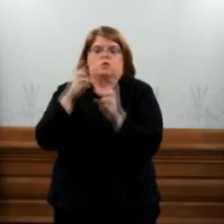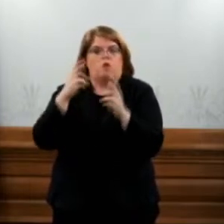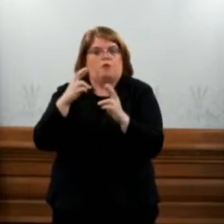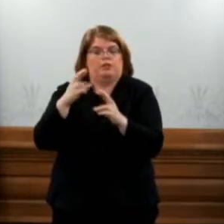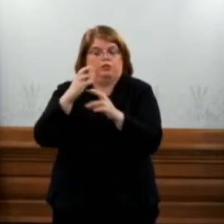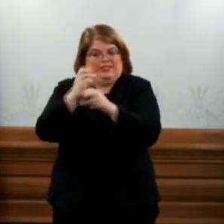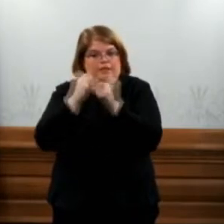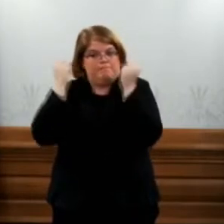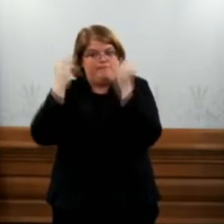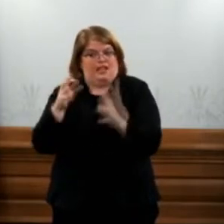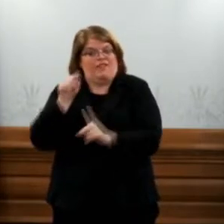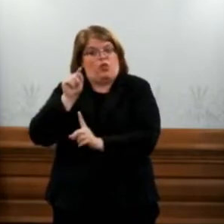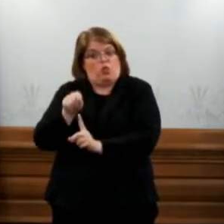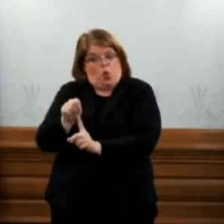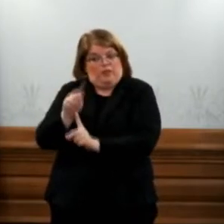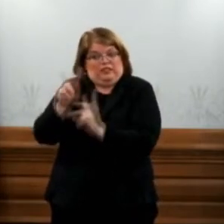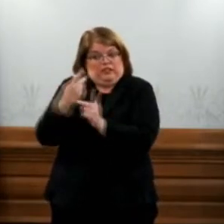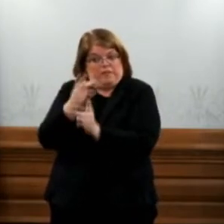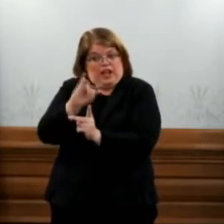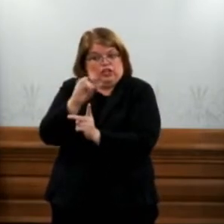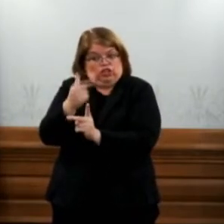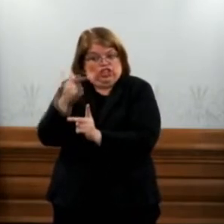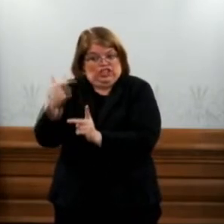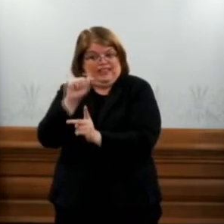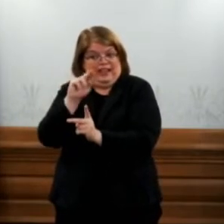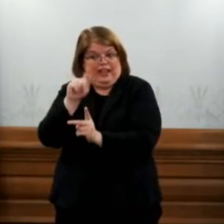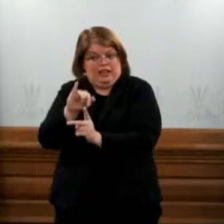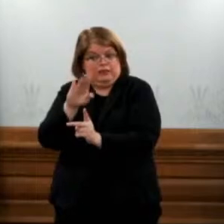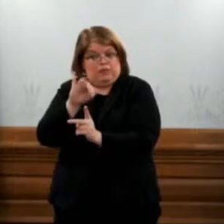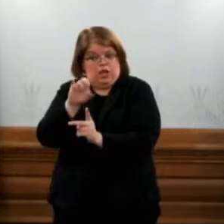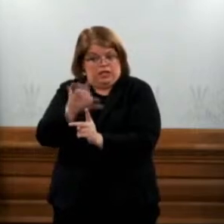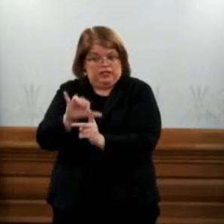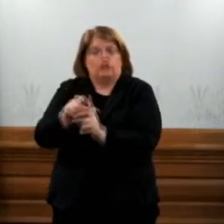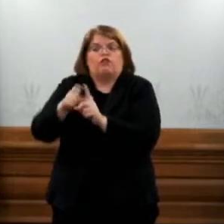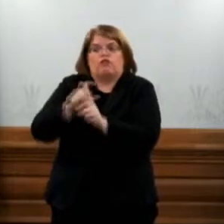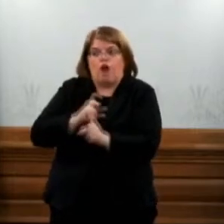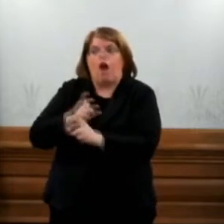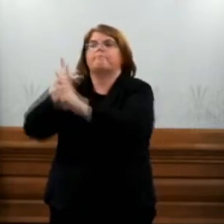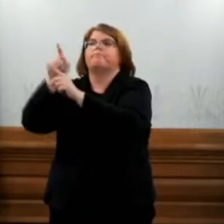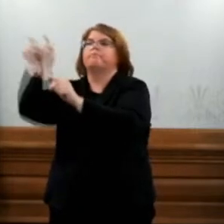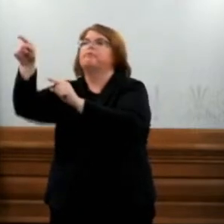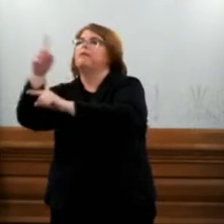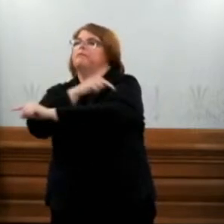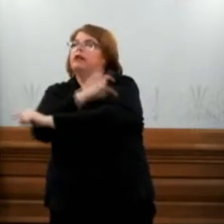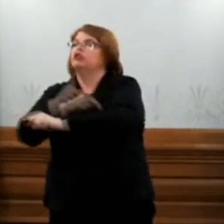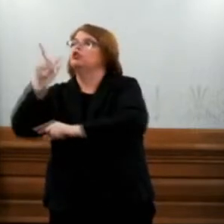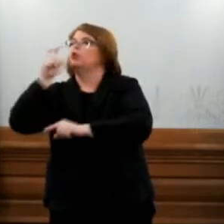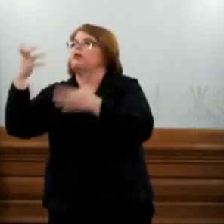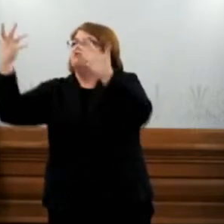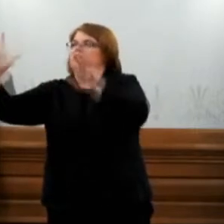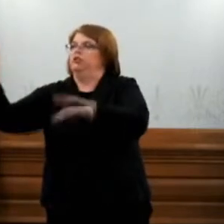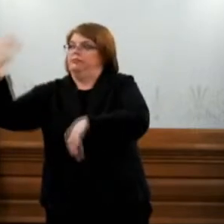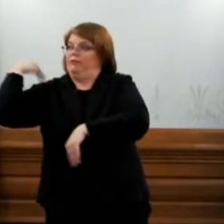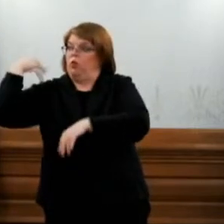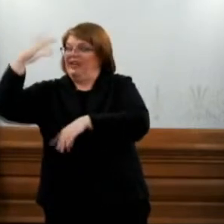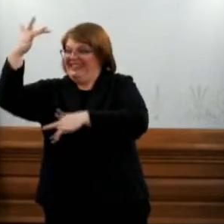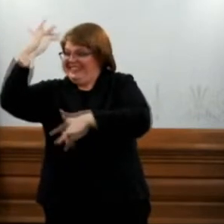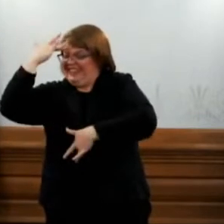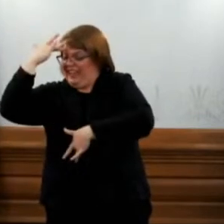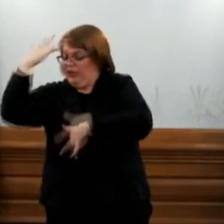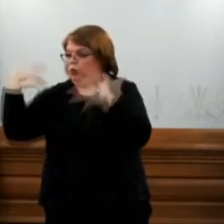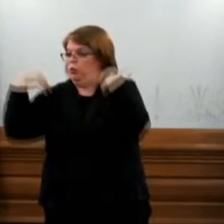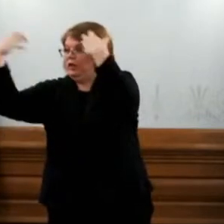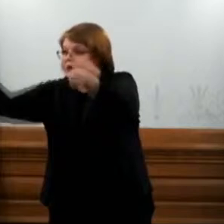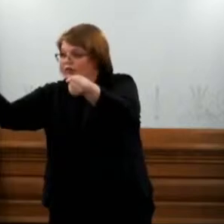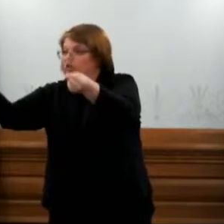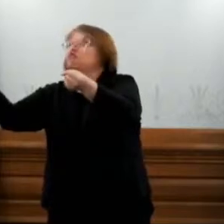neutralizing IgG antibodies from the blood product, from the plasma of these people, of these patients that have been previously infected with